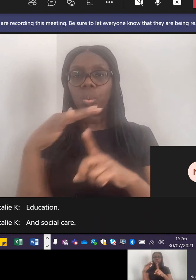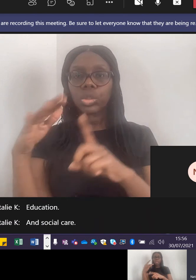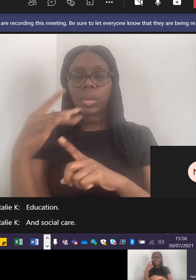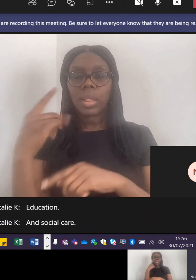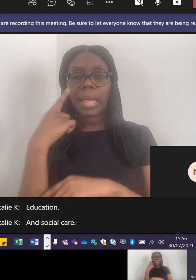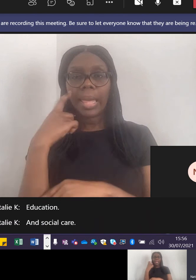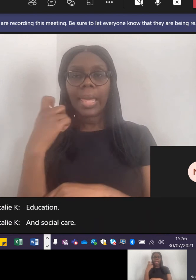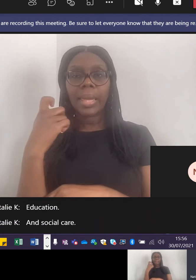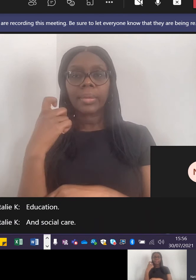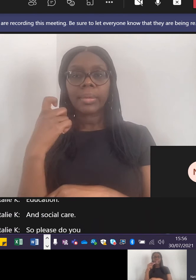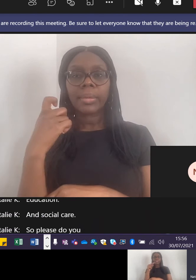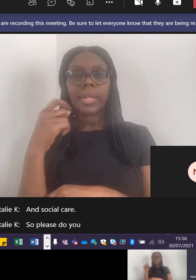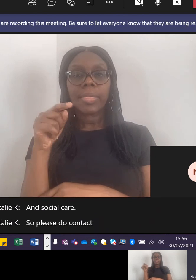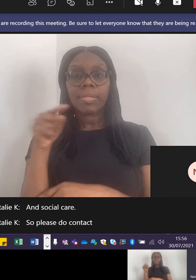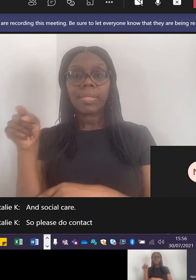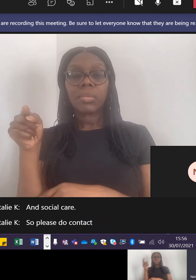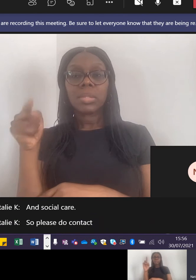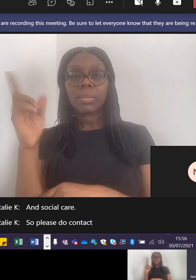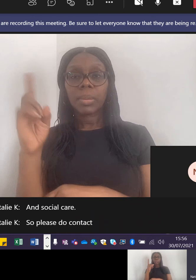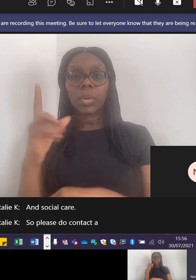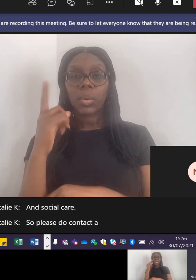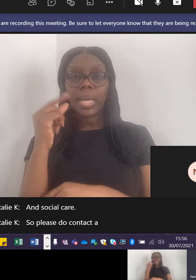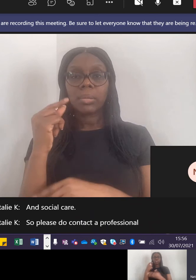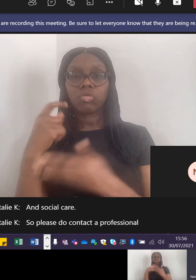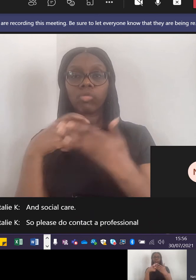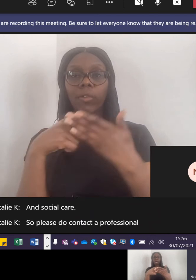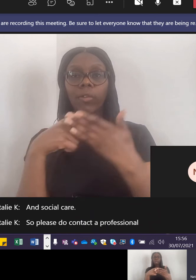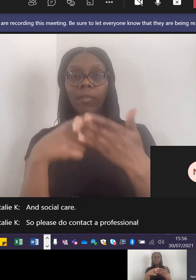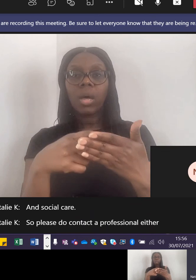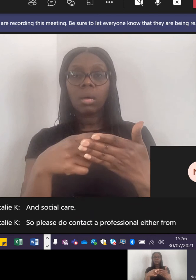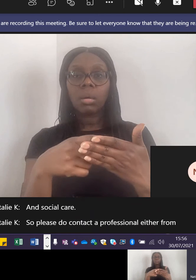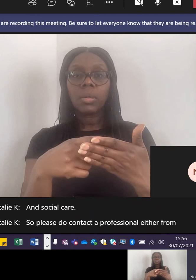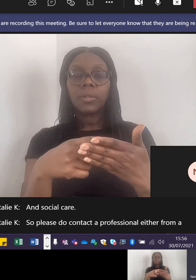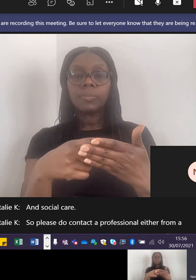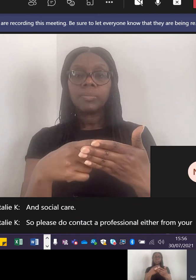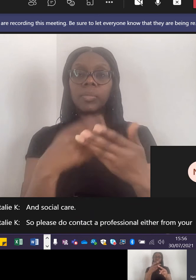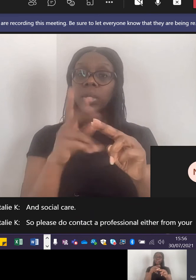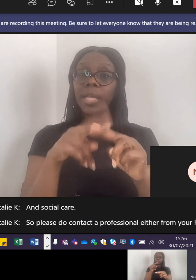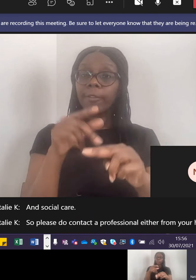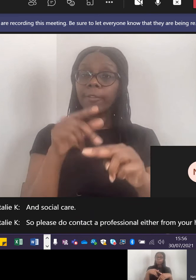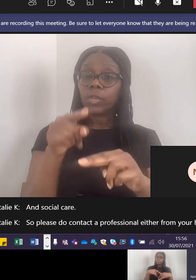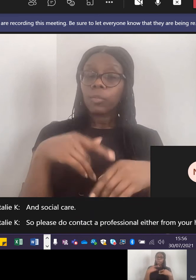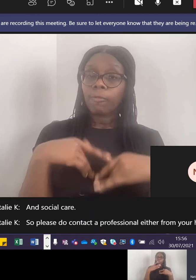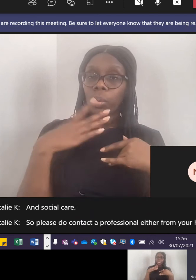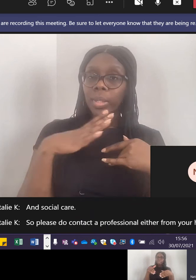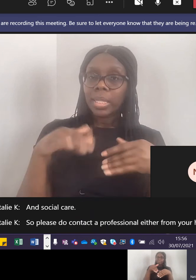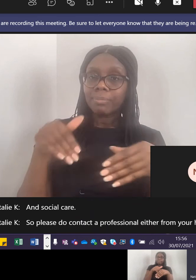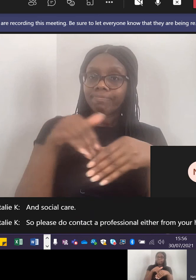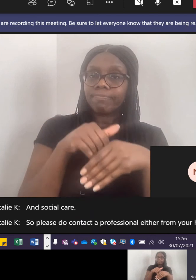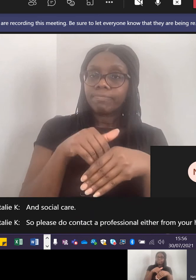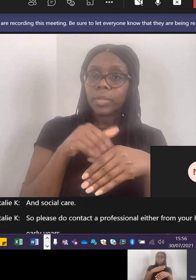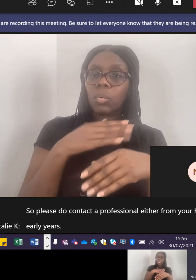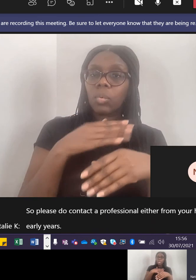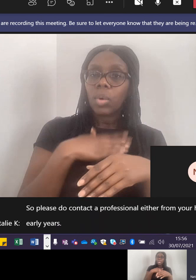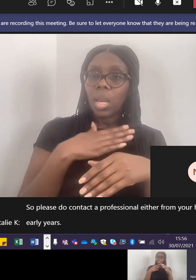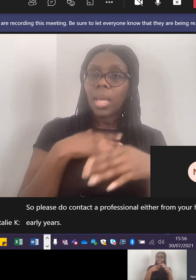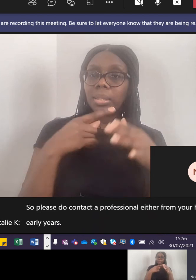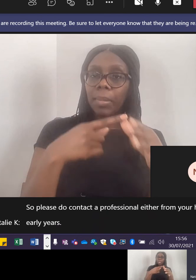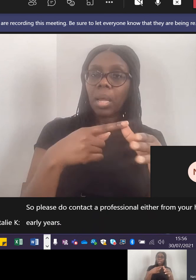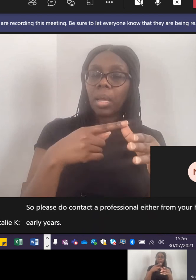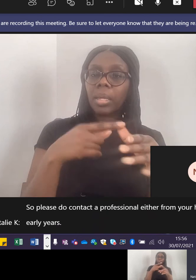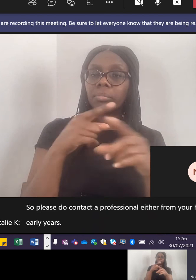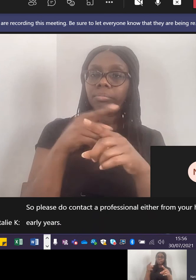So please do contact a professional either from your health, early years,